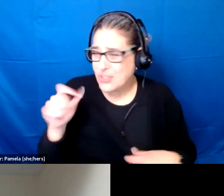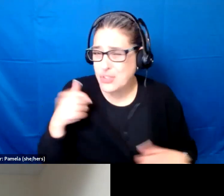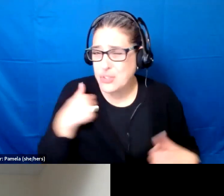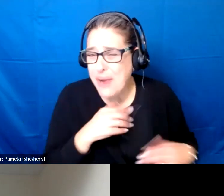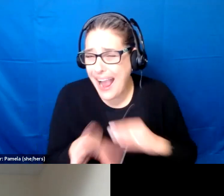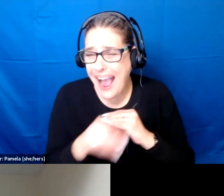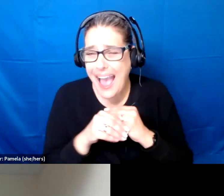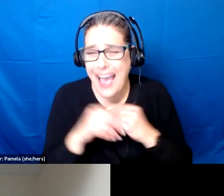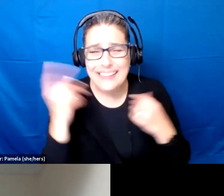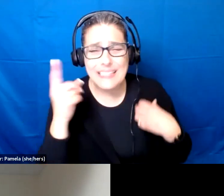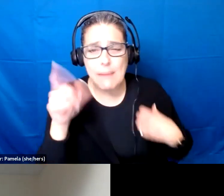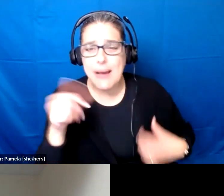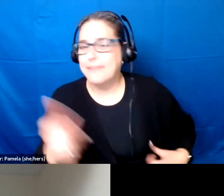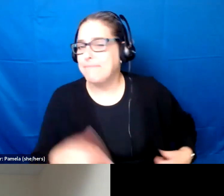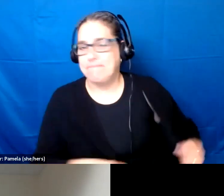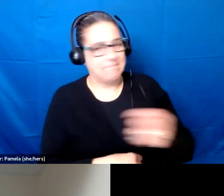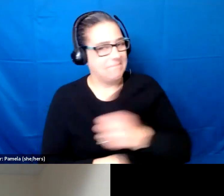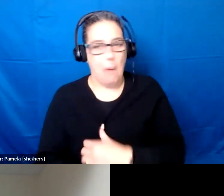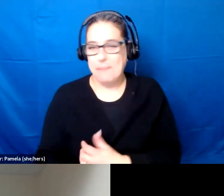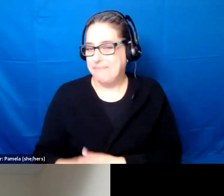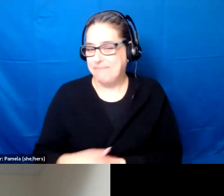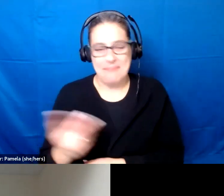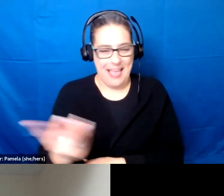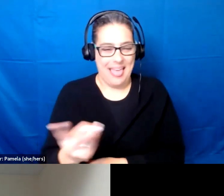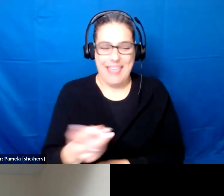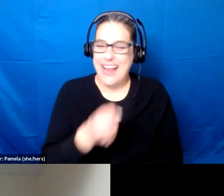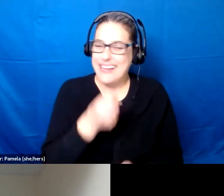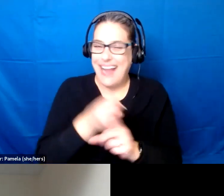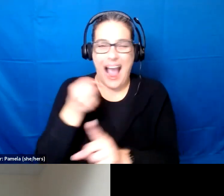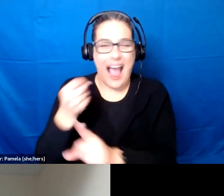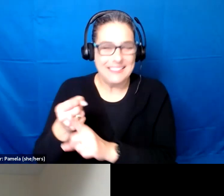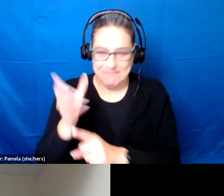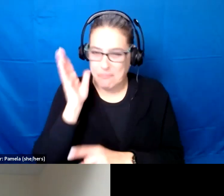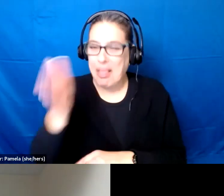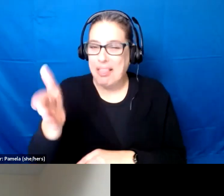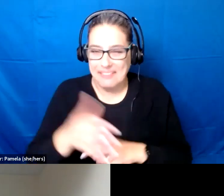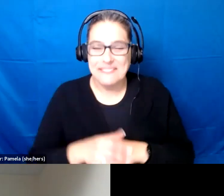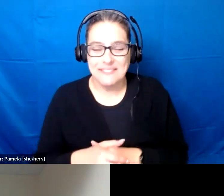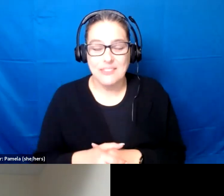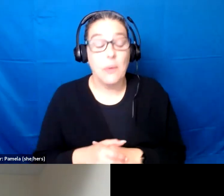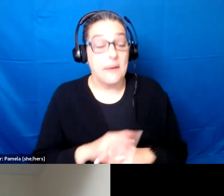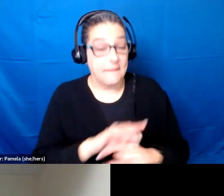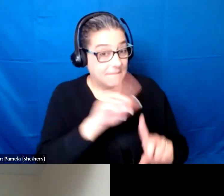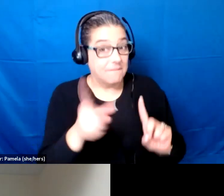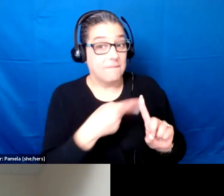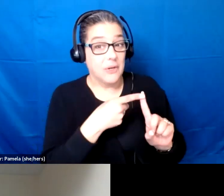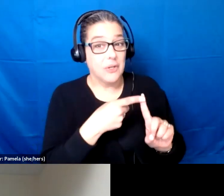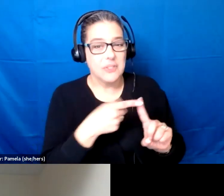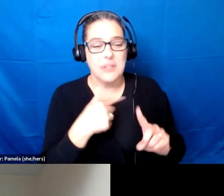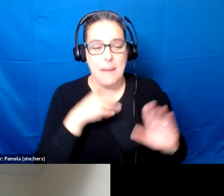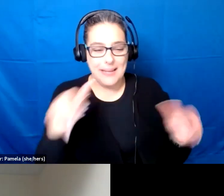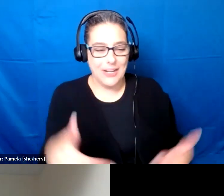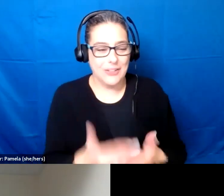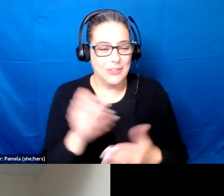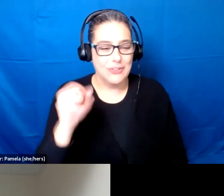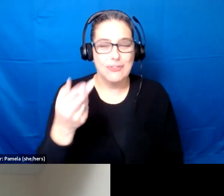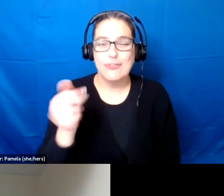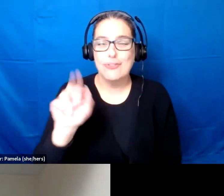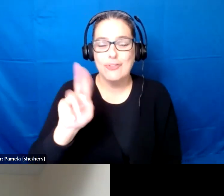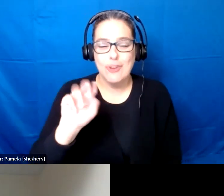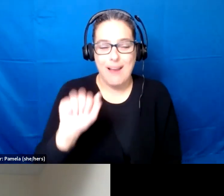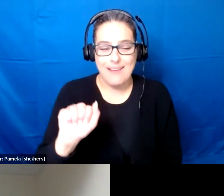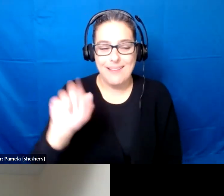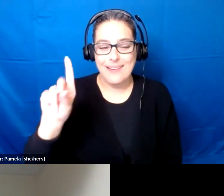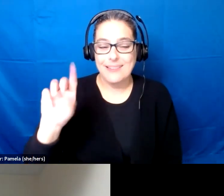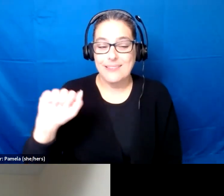no, they got it. So first, I want to introduce Shauna Dahlgren. Shauna